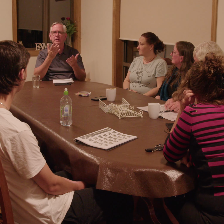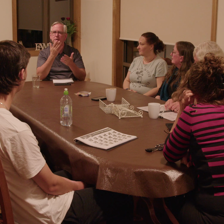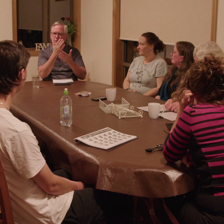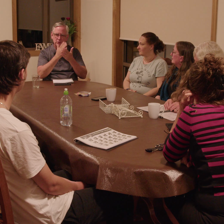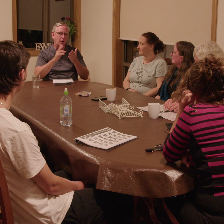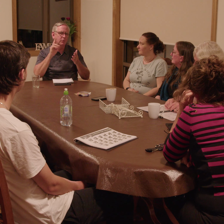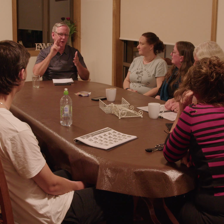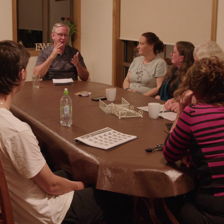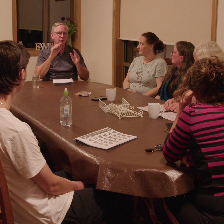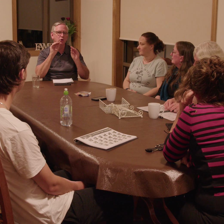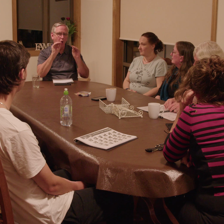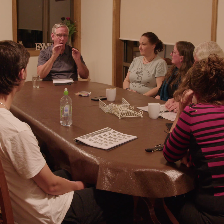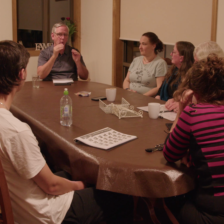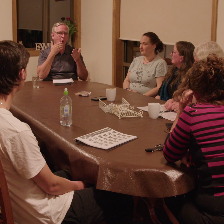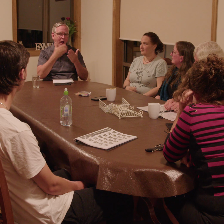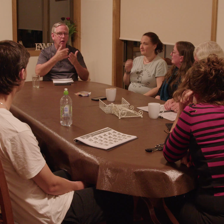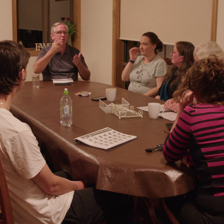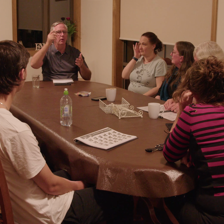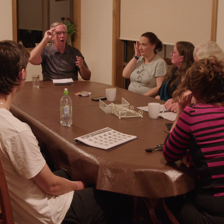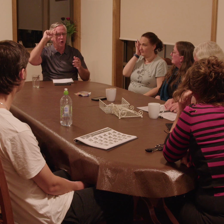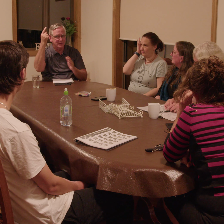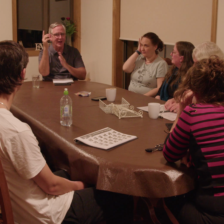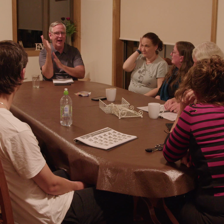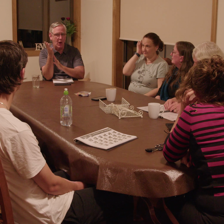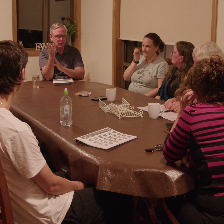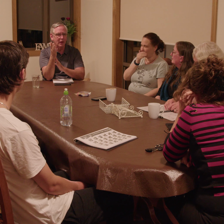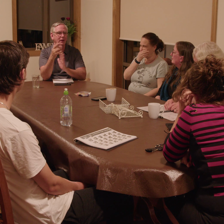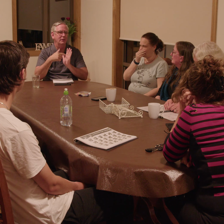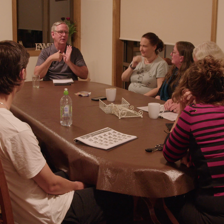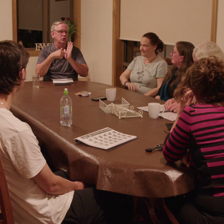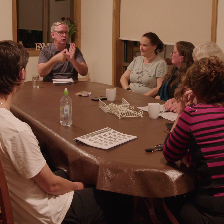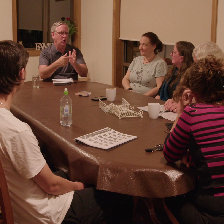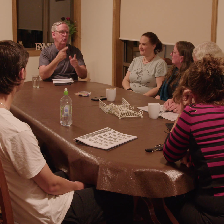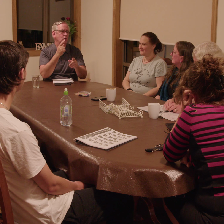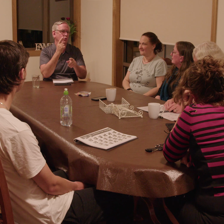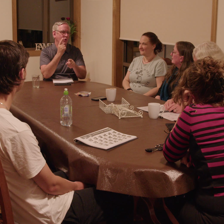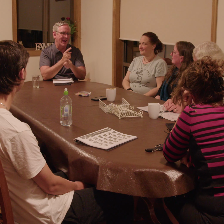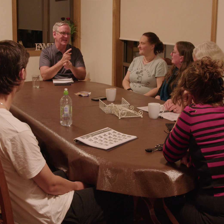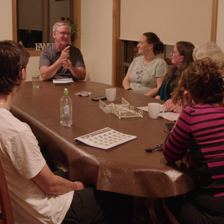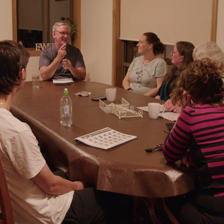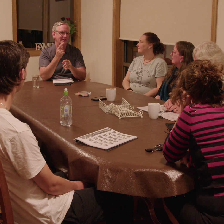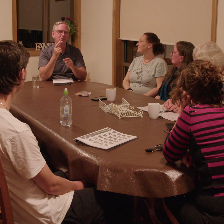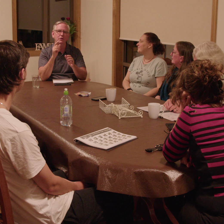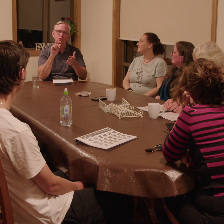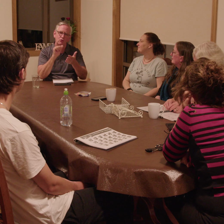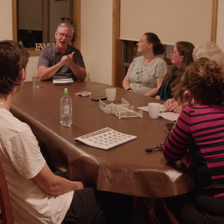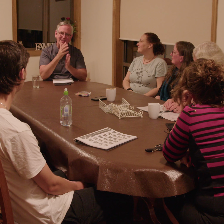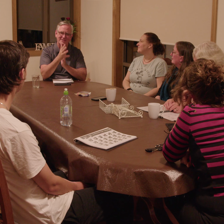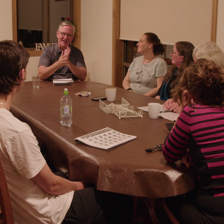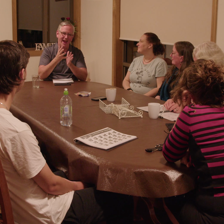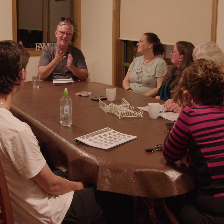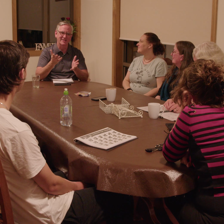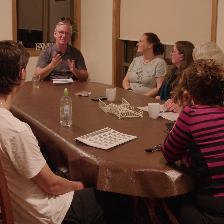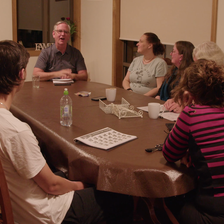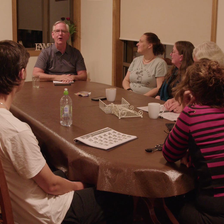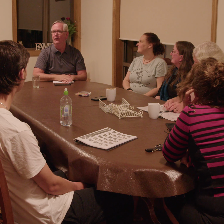you have to spend time talking with the deaf and look for those deaf that have good understanding to learn from and deaf that